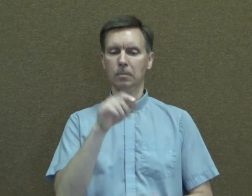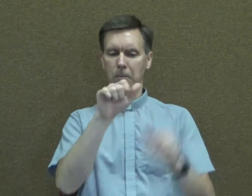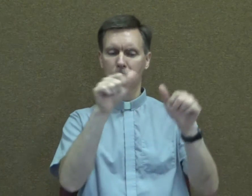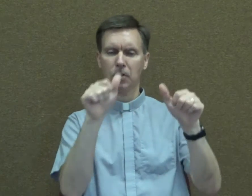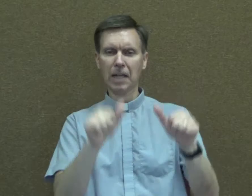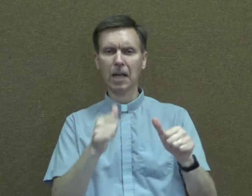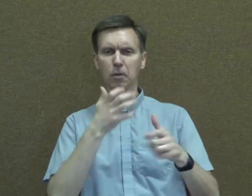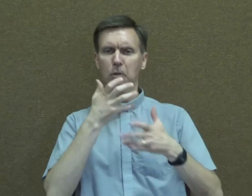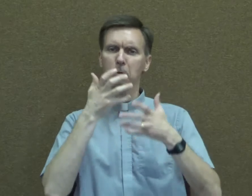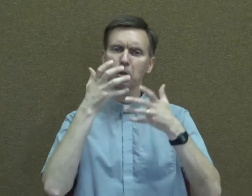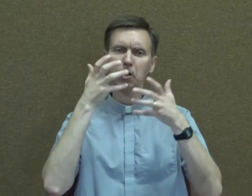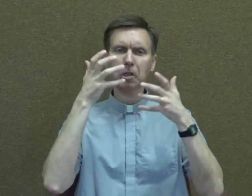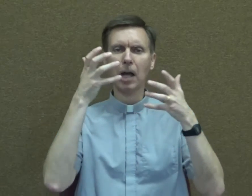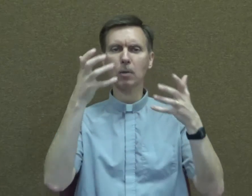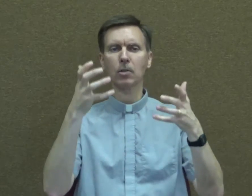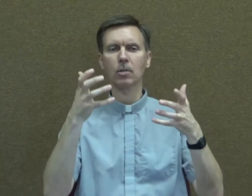The statue shouts,